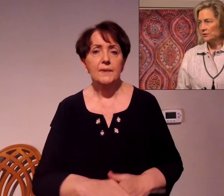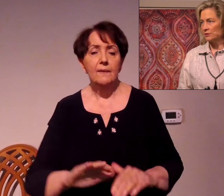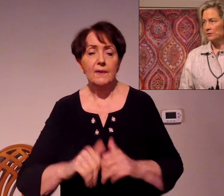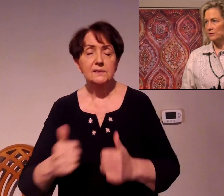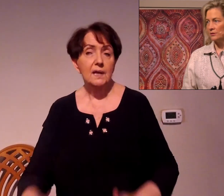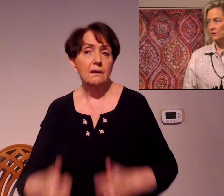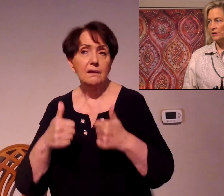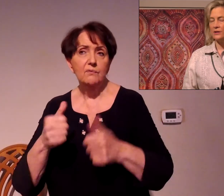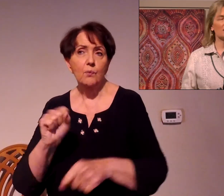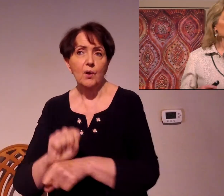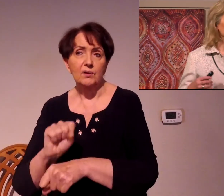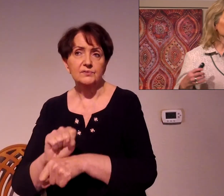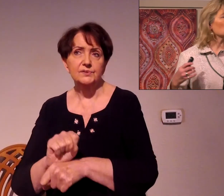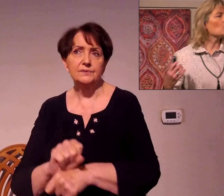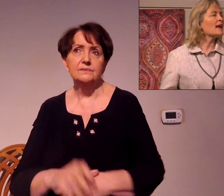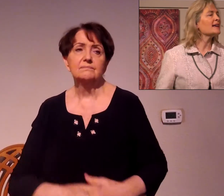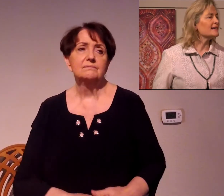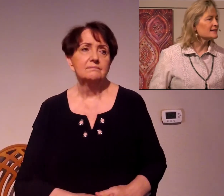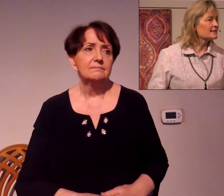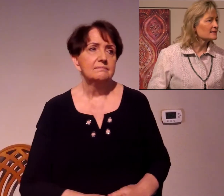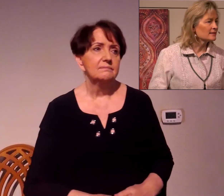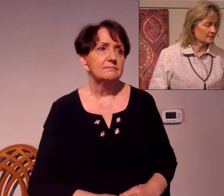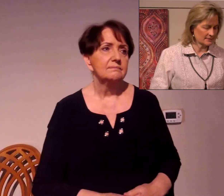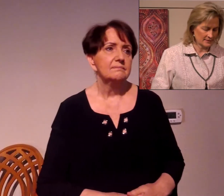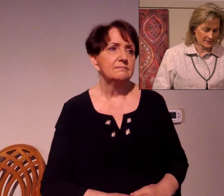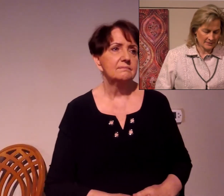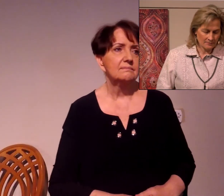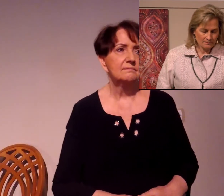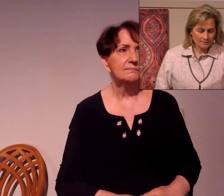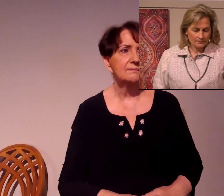works. This is the way it is.